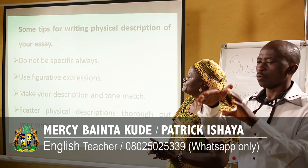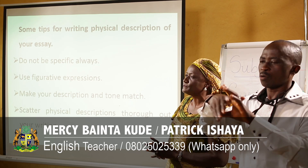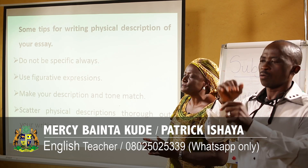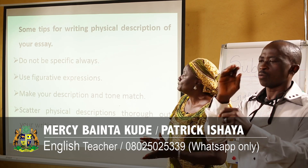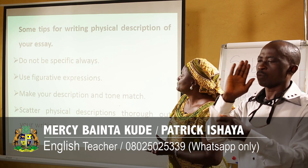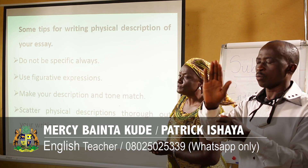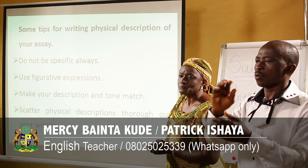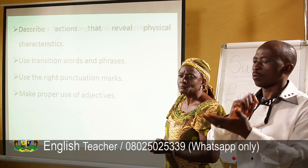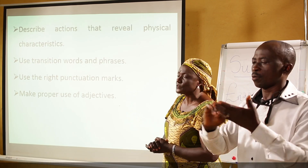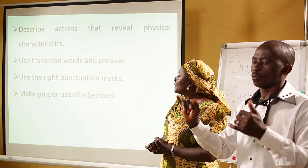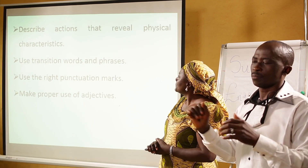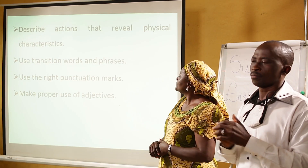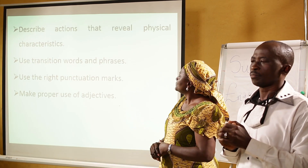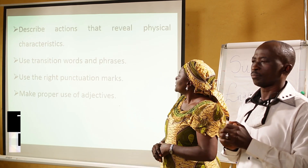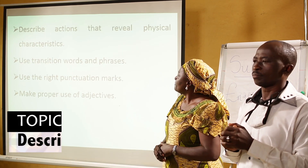writing.